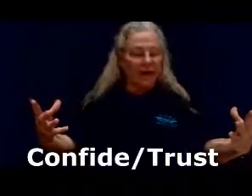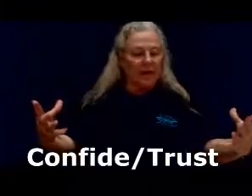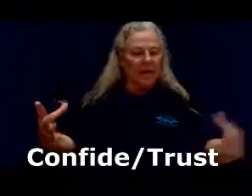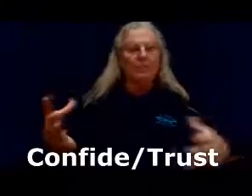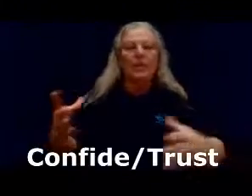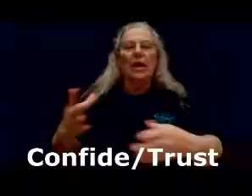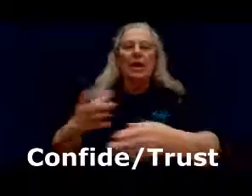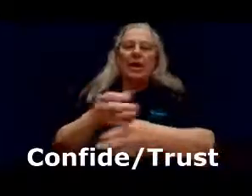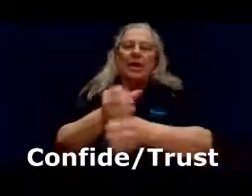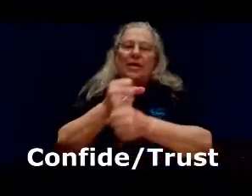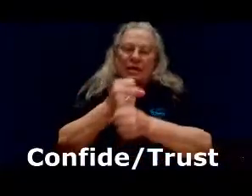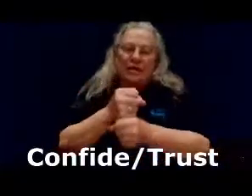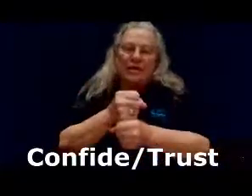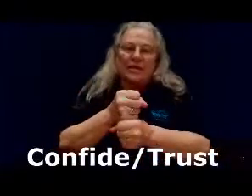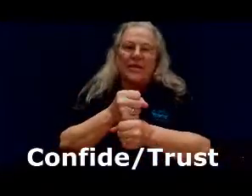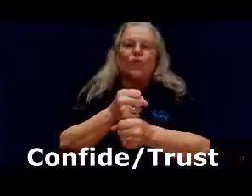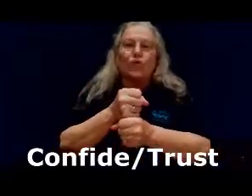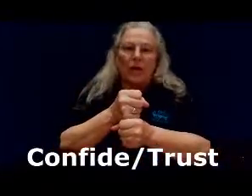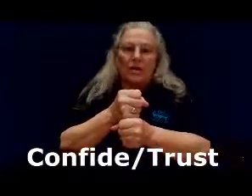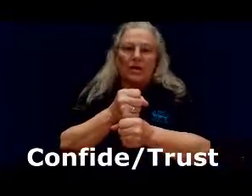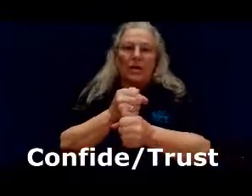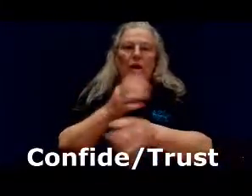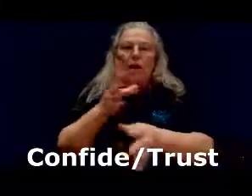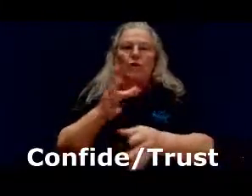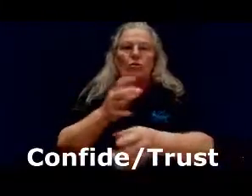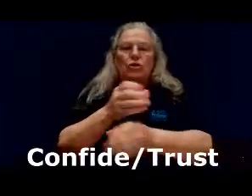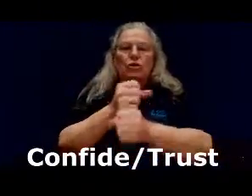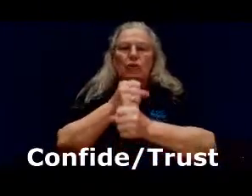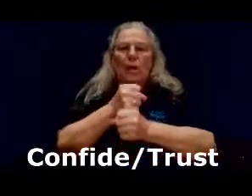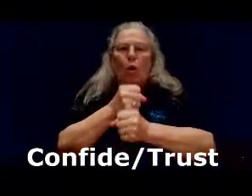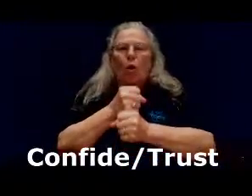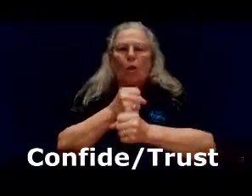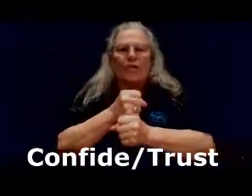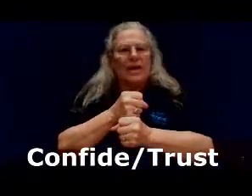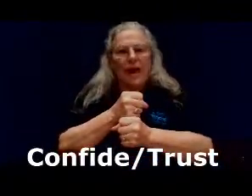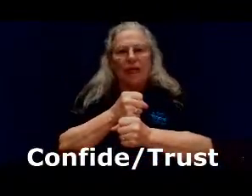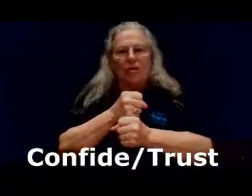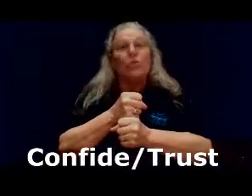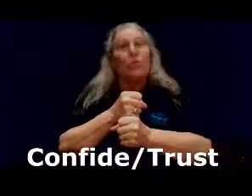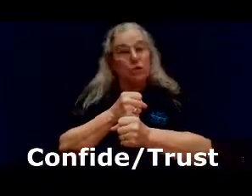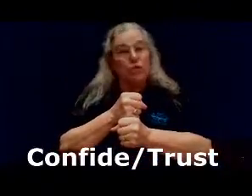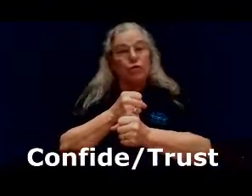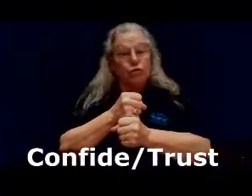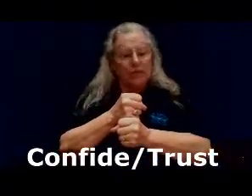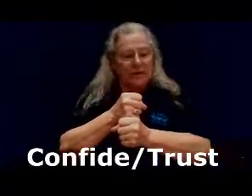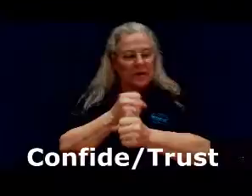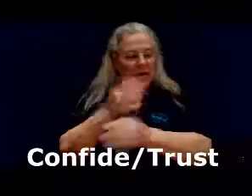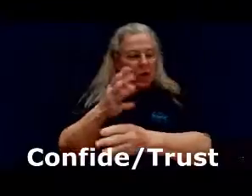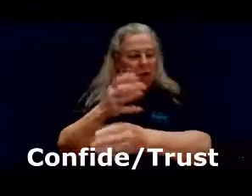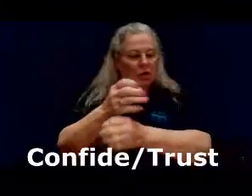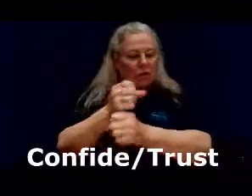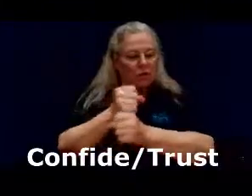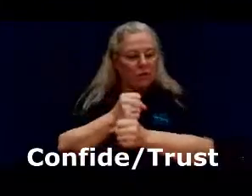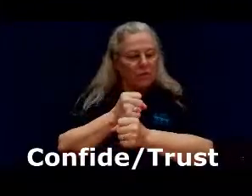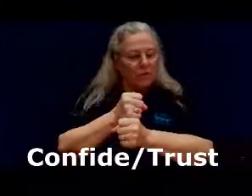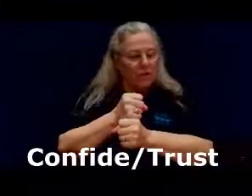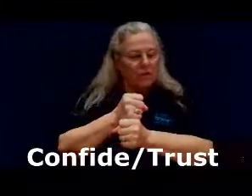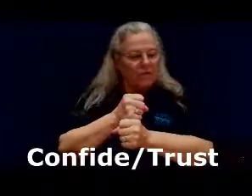Confiding, that's a trust, and you just grab a hold of it and hang on to it because you trust it.